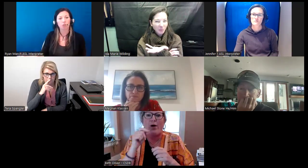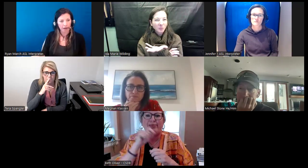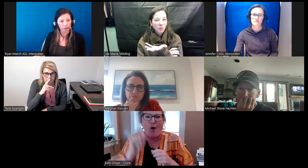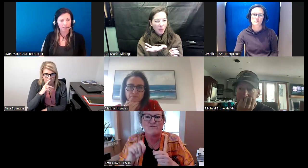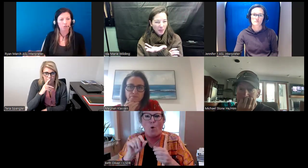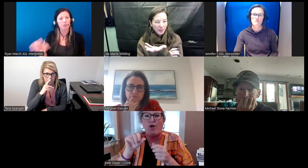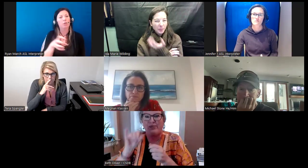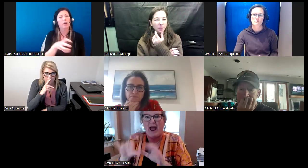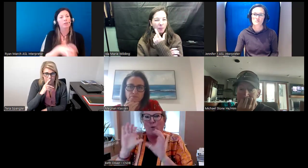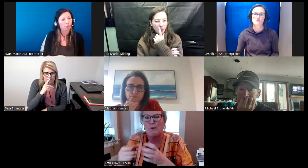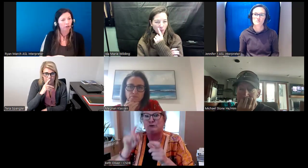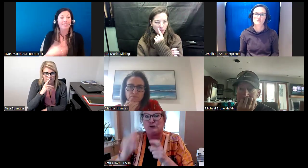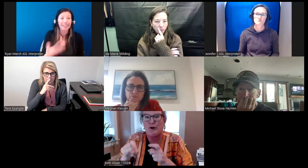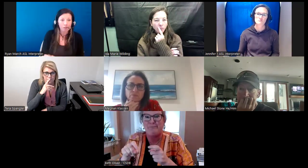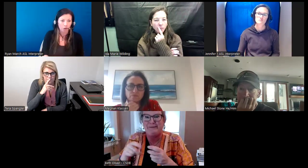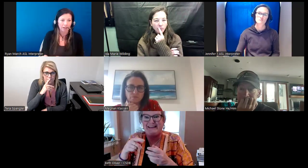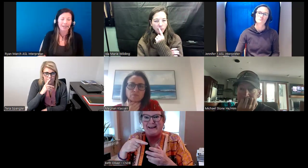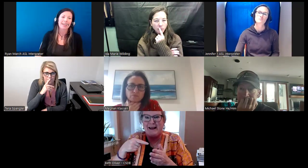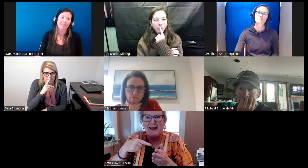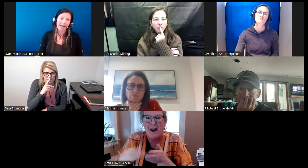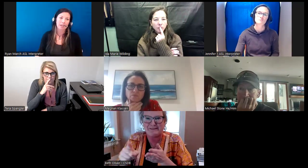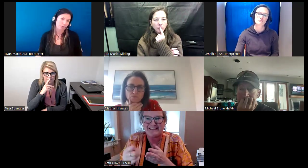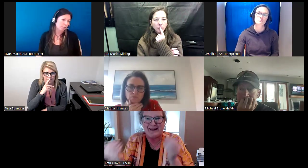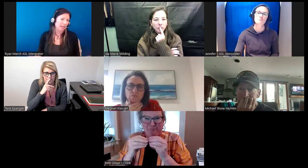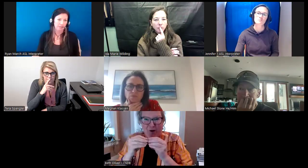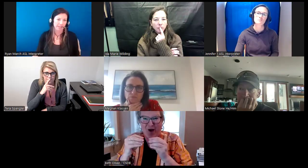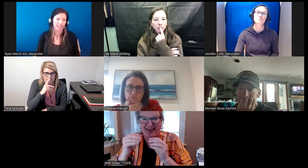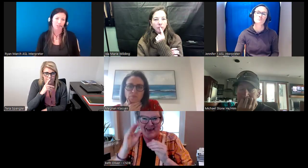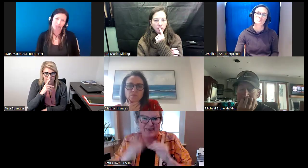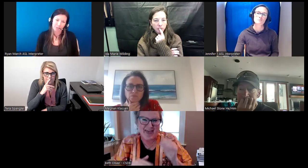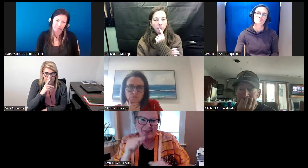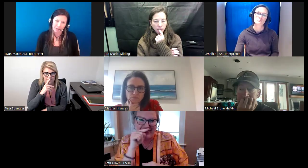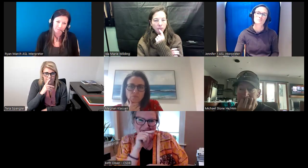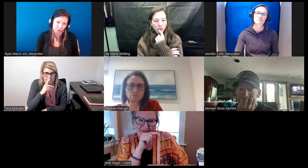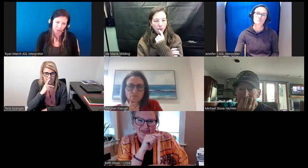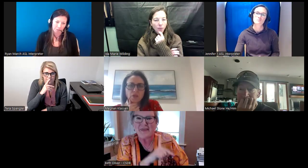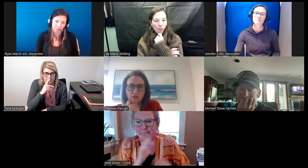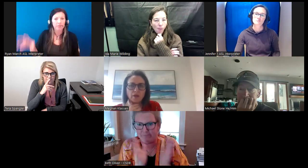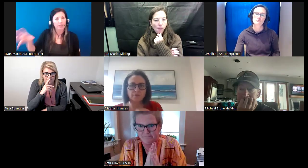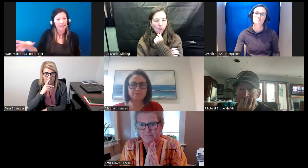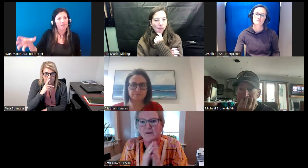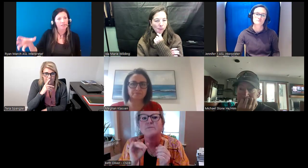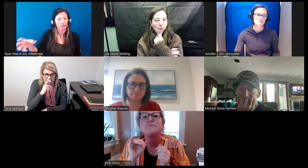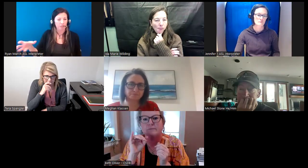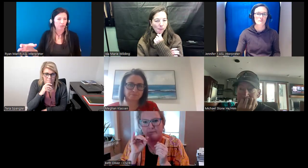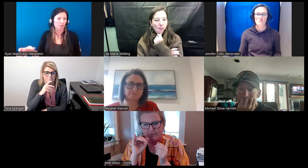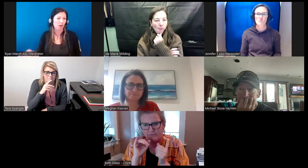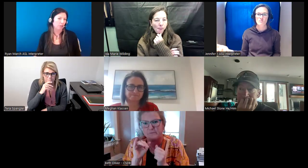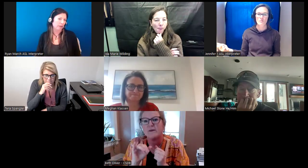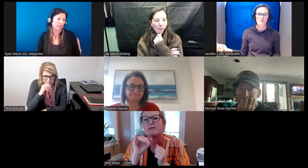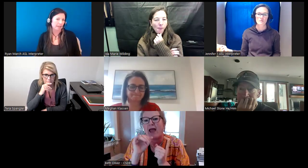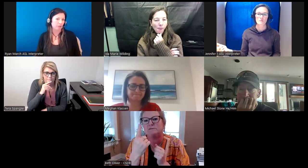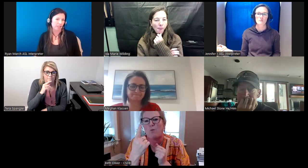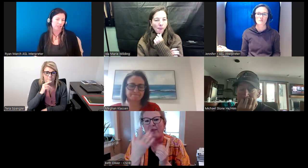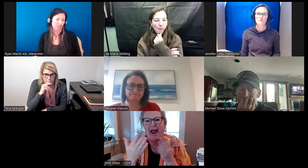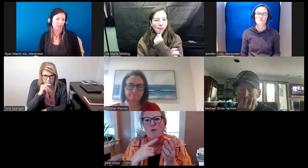those requirements. So we require more. Therefore, that group classification should be paid more than those teachers who aren't